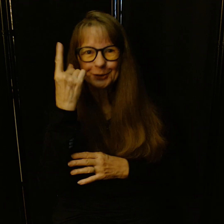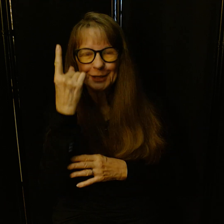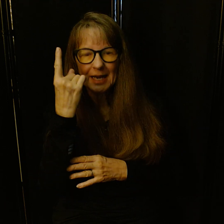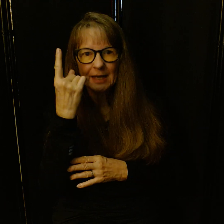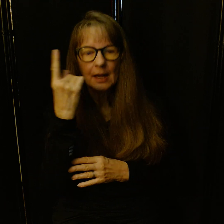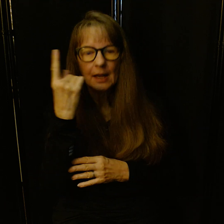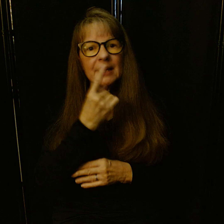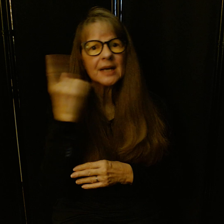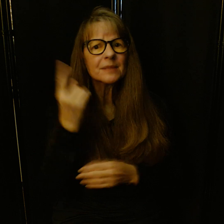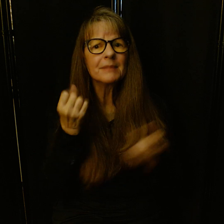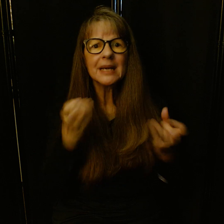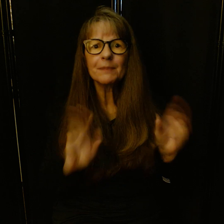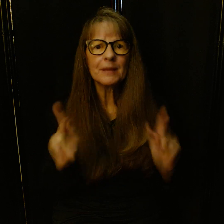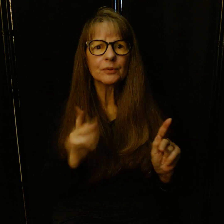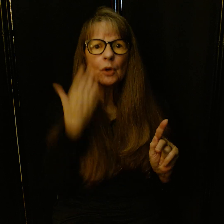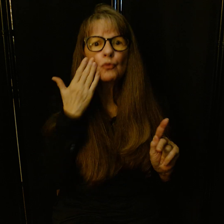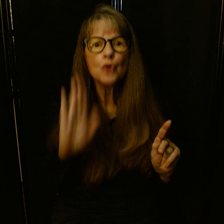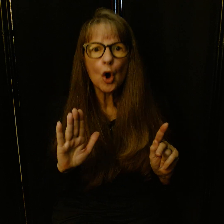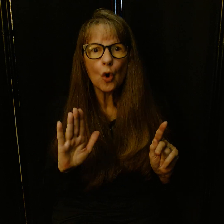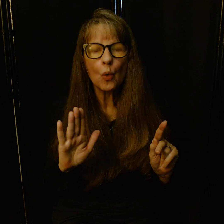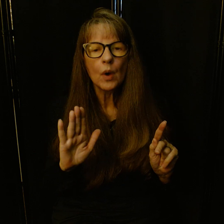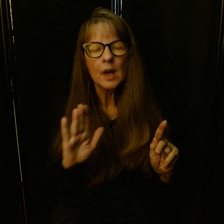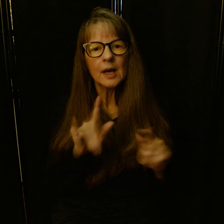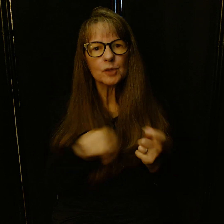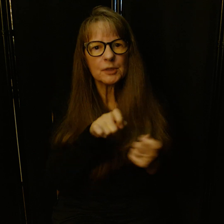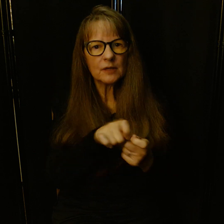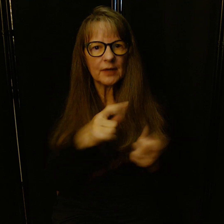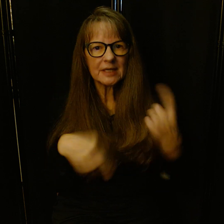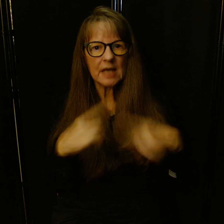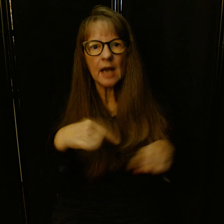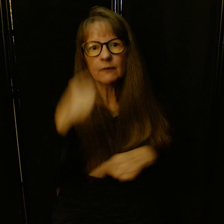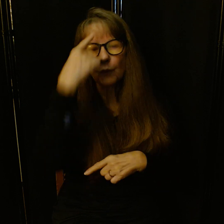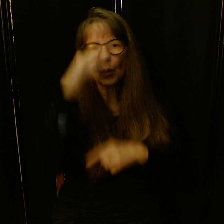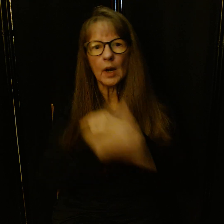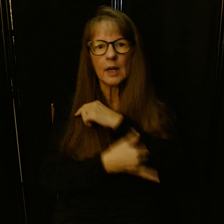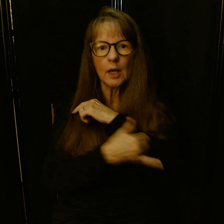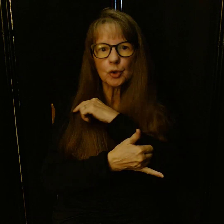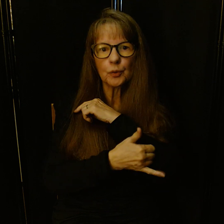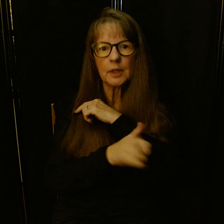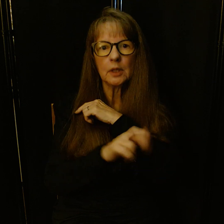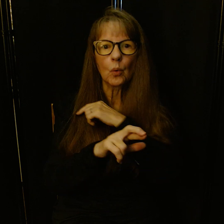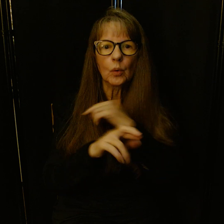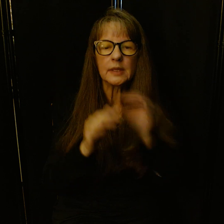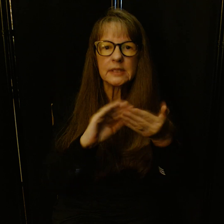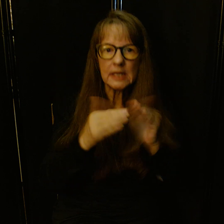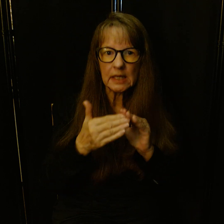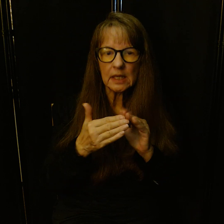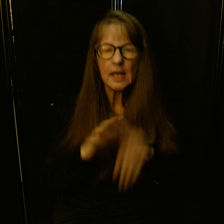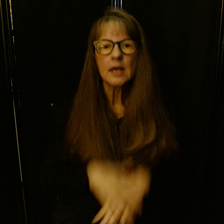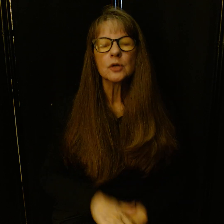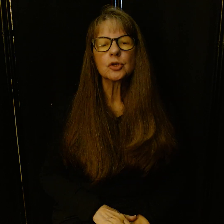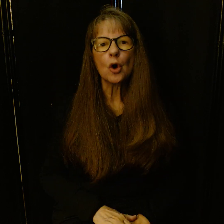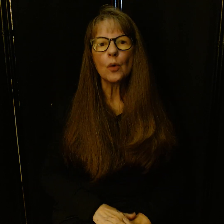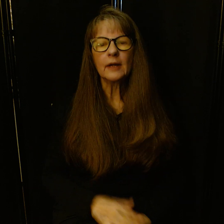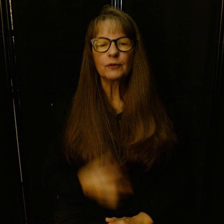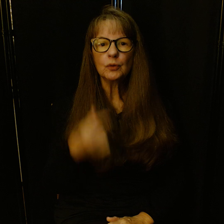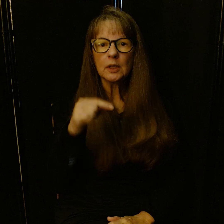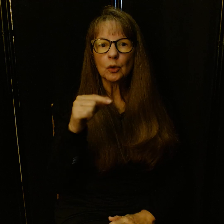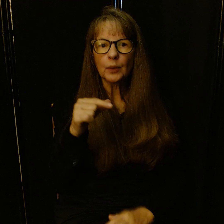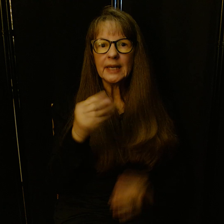understand because many people don't know a specific sign for a country or a city. So if you did